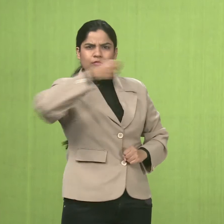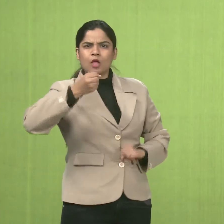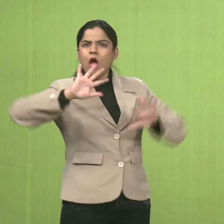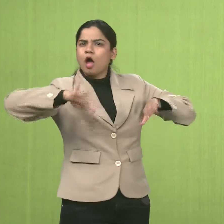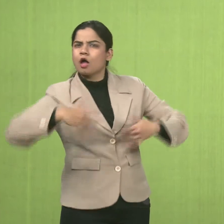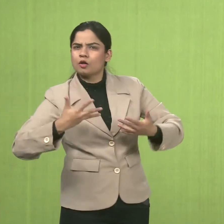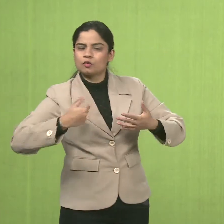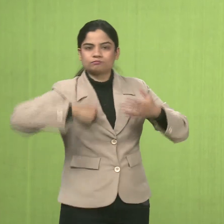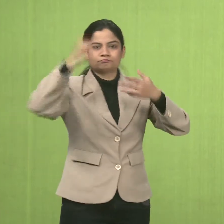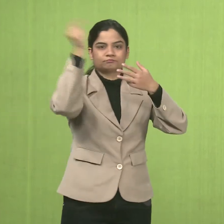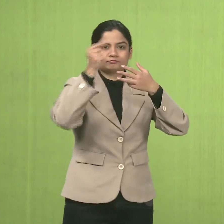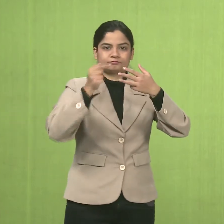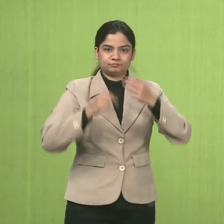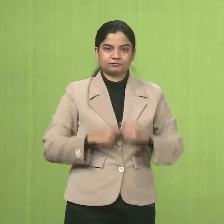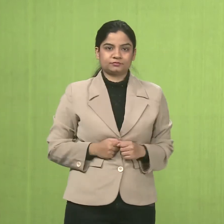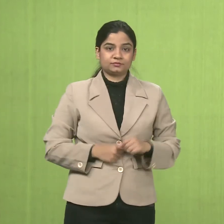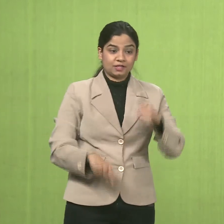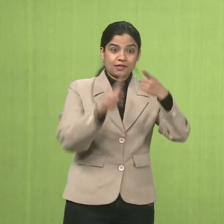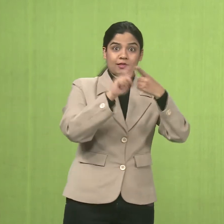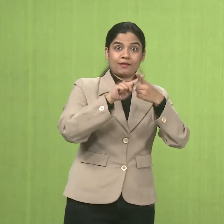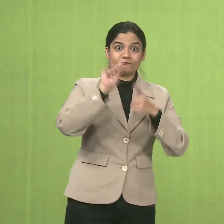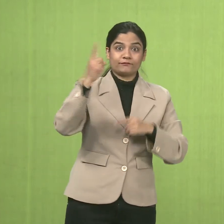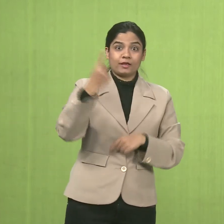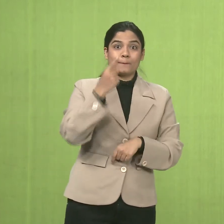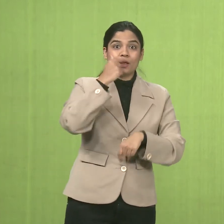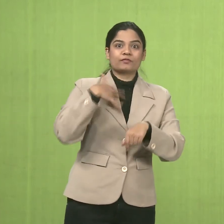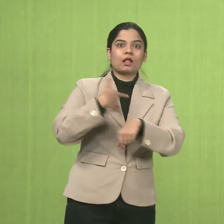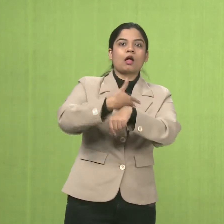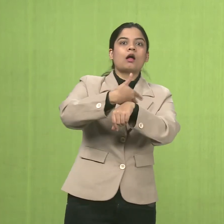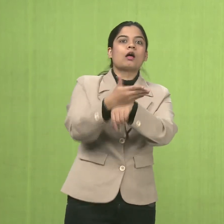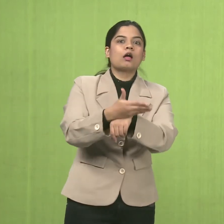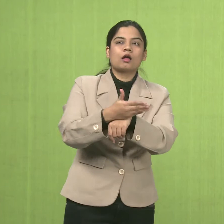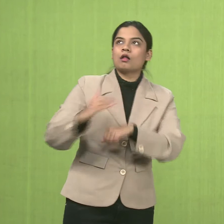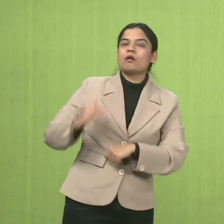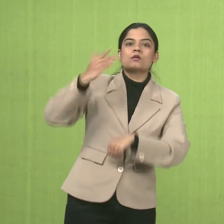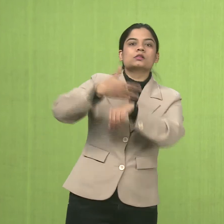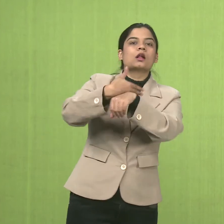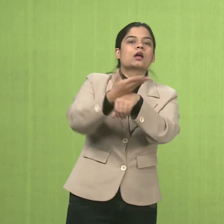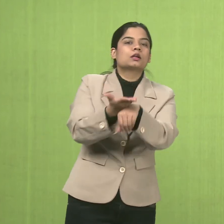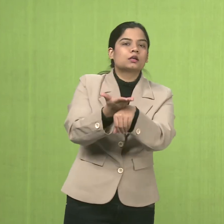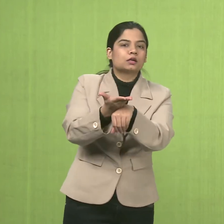leaders? Let me tell you the 3 options. First is late maturing boys